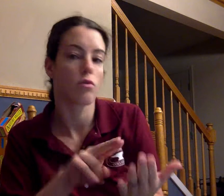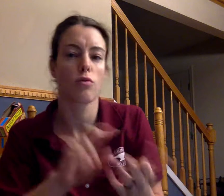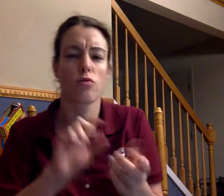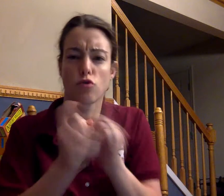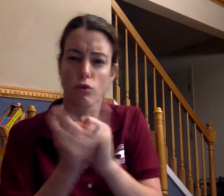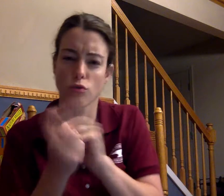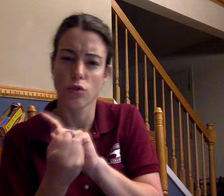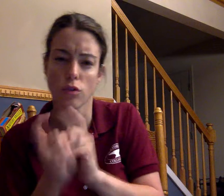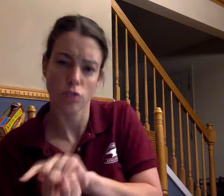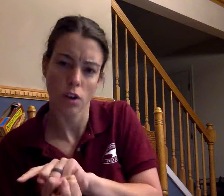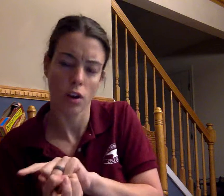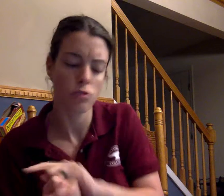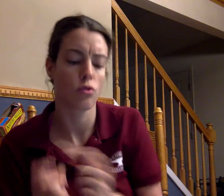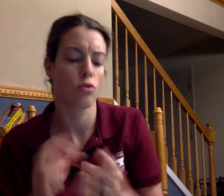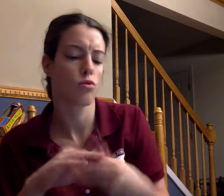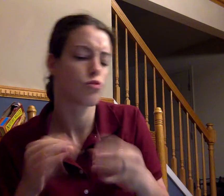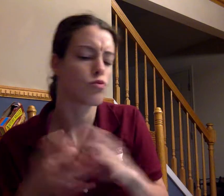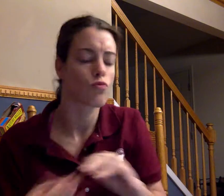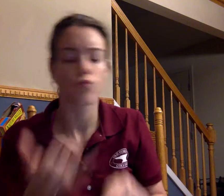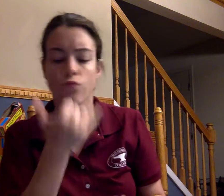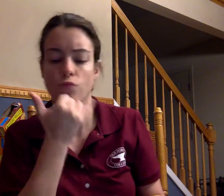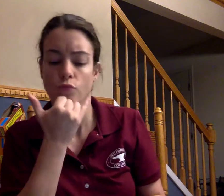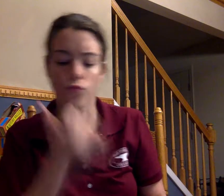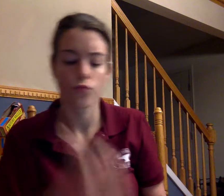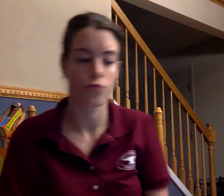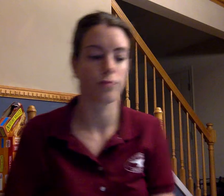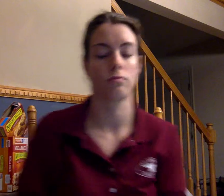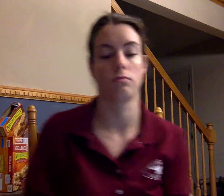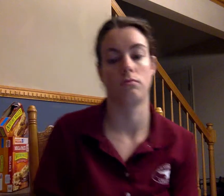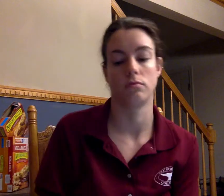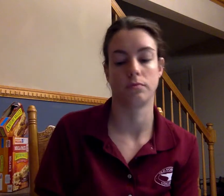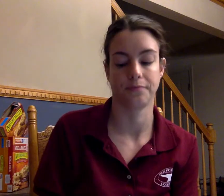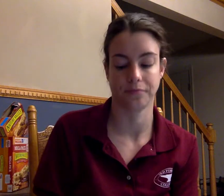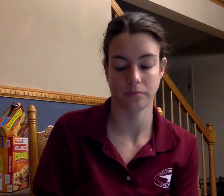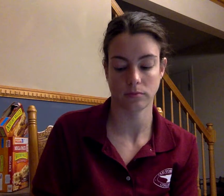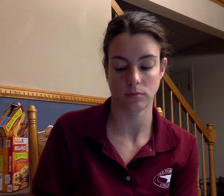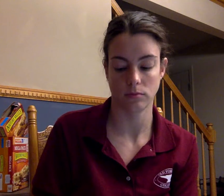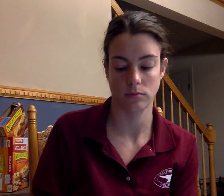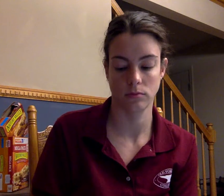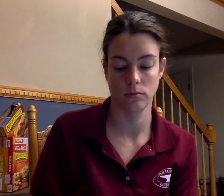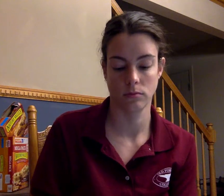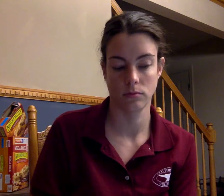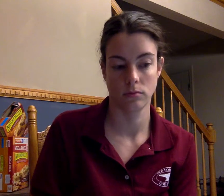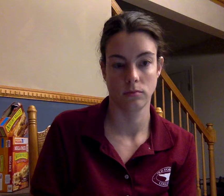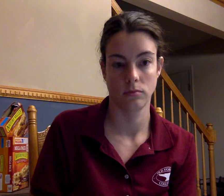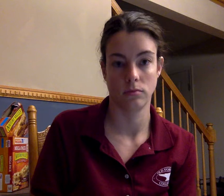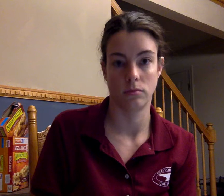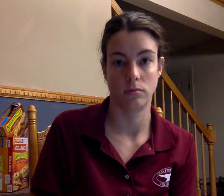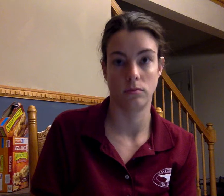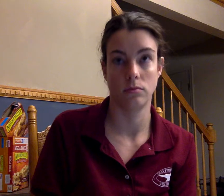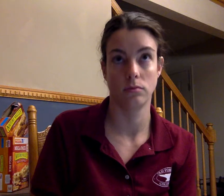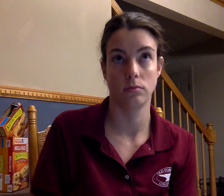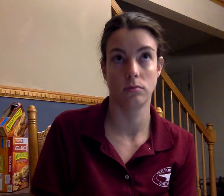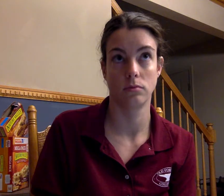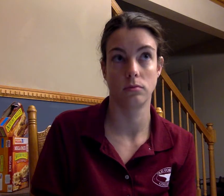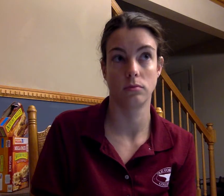Once that is done, the writer writes it up on the computer and puts it into a program called PageMaker to